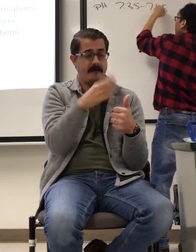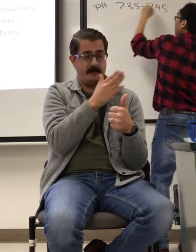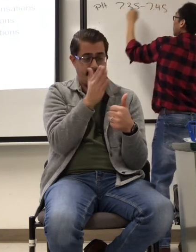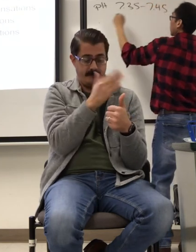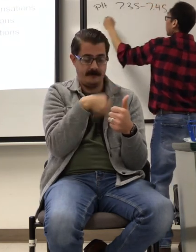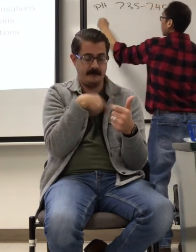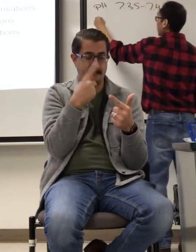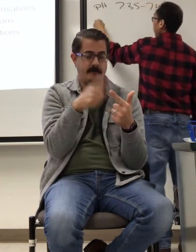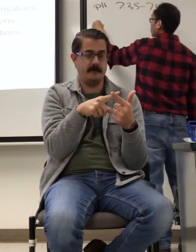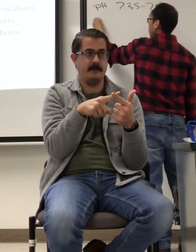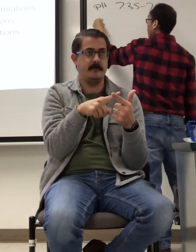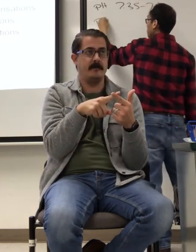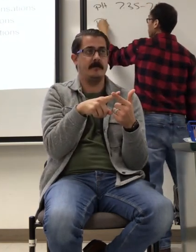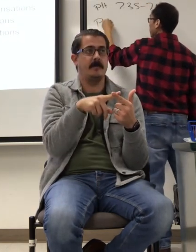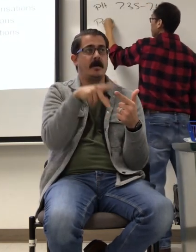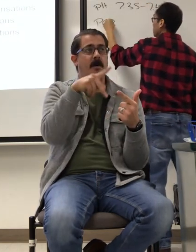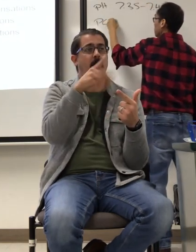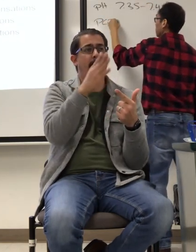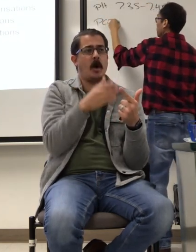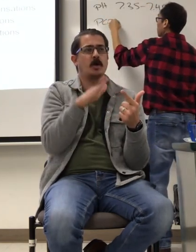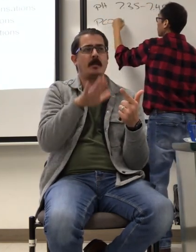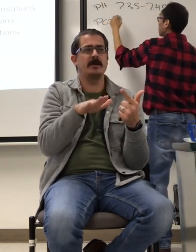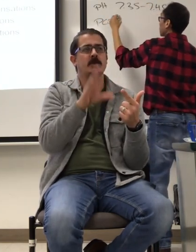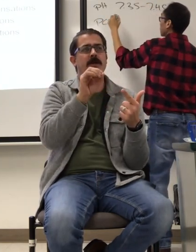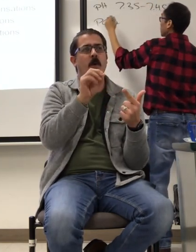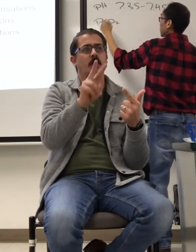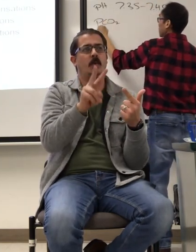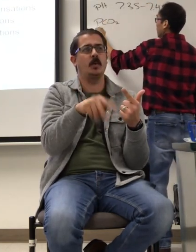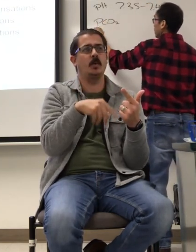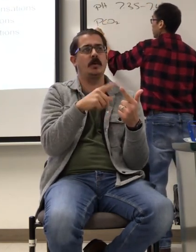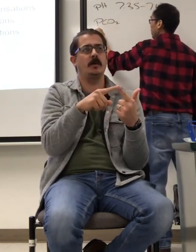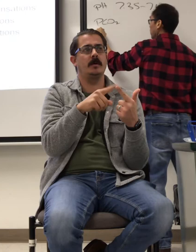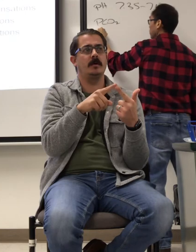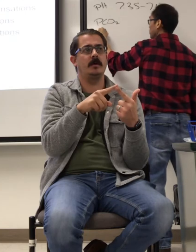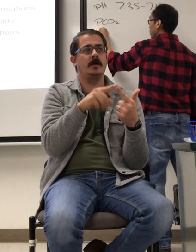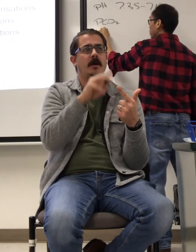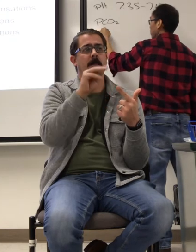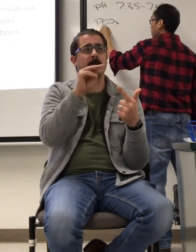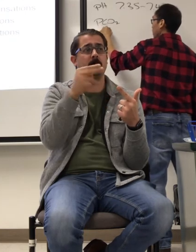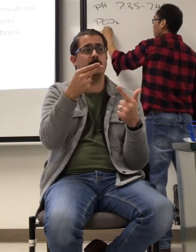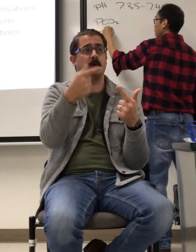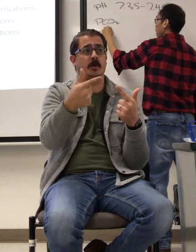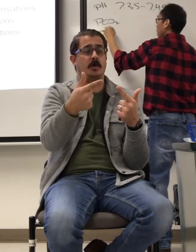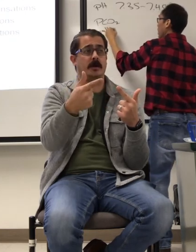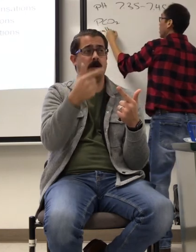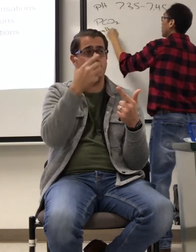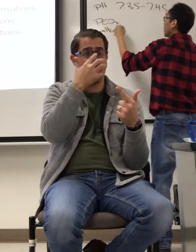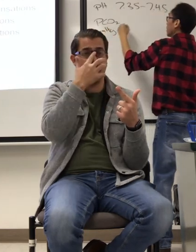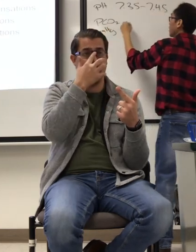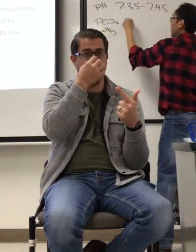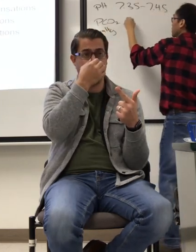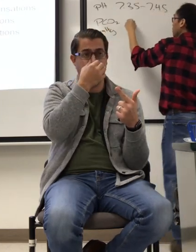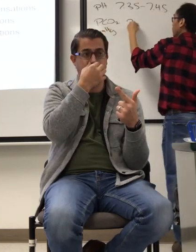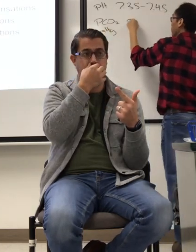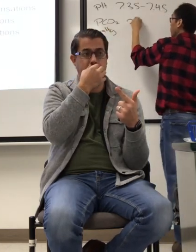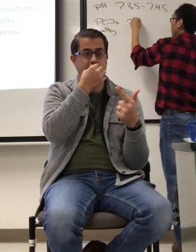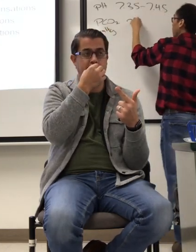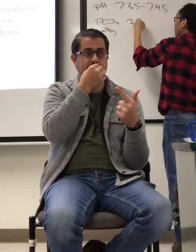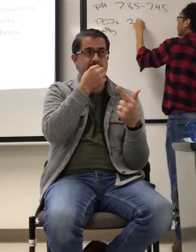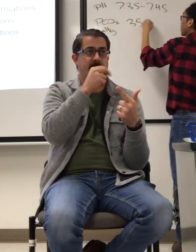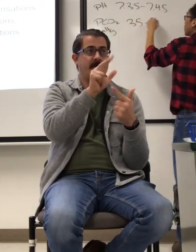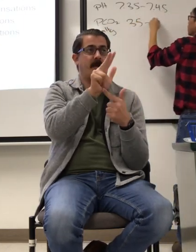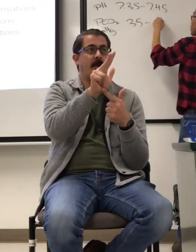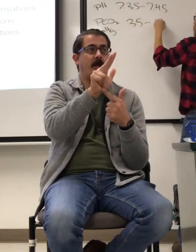745. For the partial pressure, CO2 in millimeters of mercury, it's